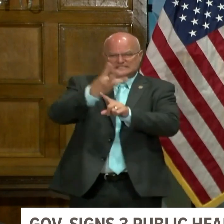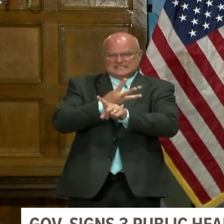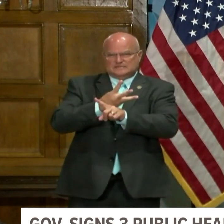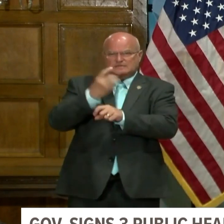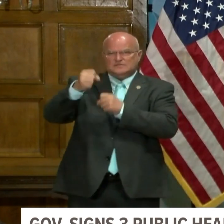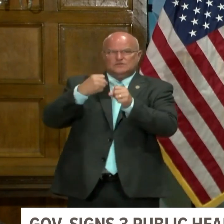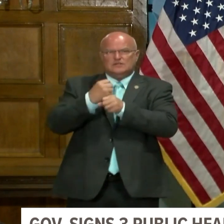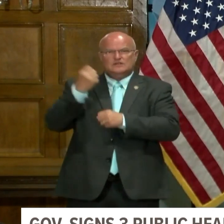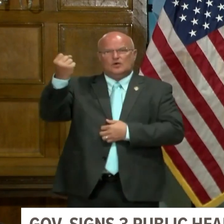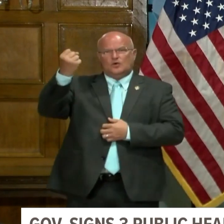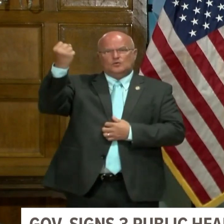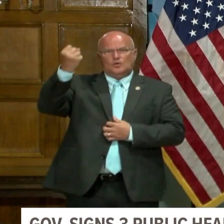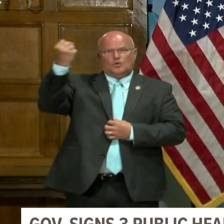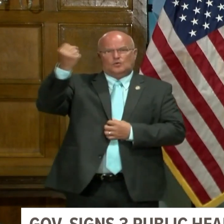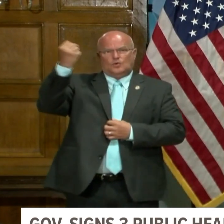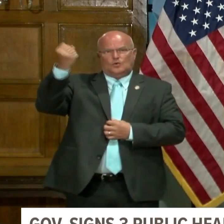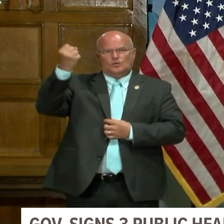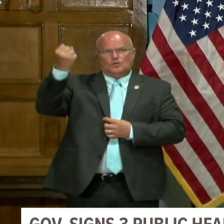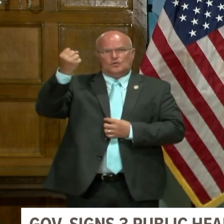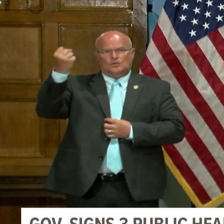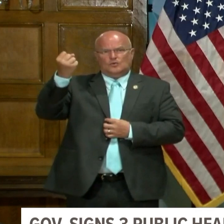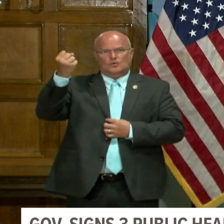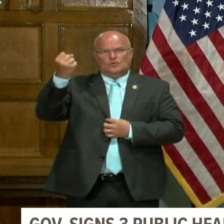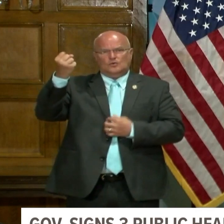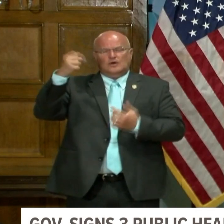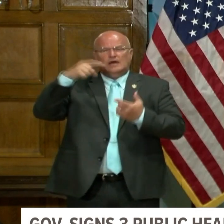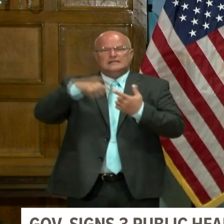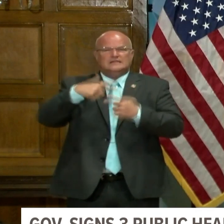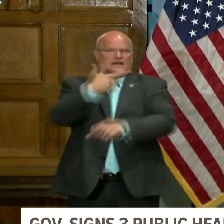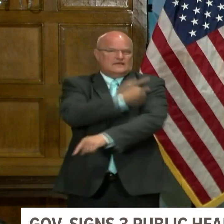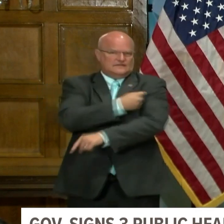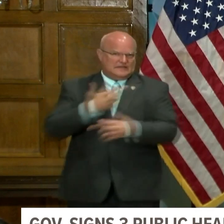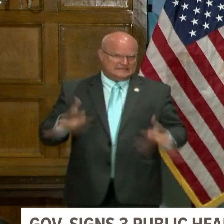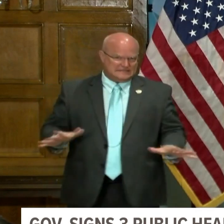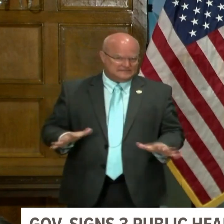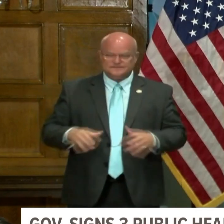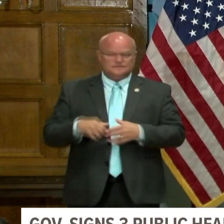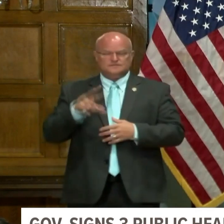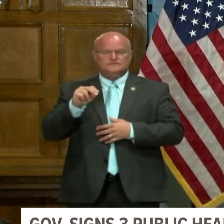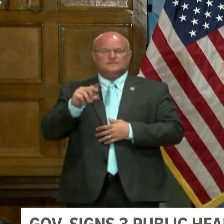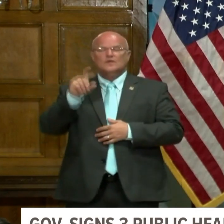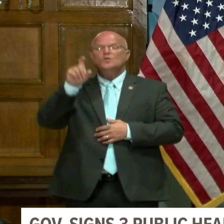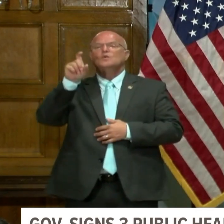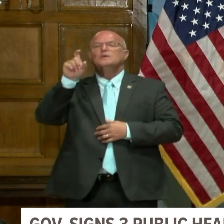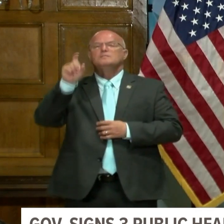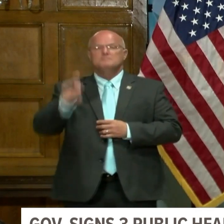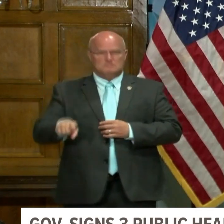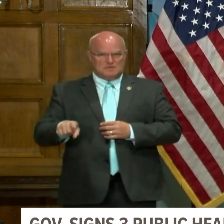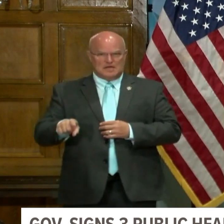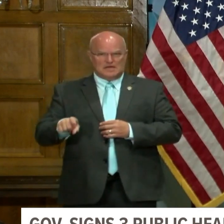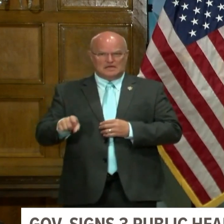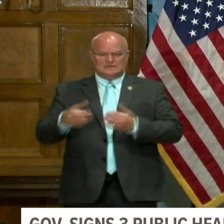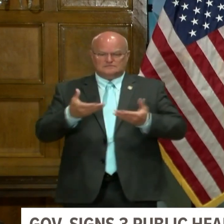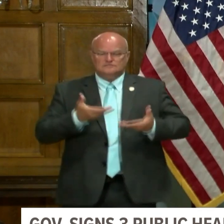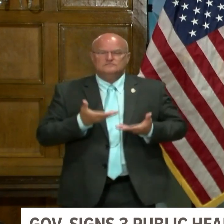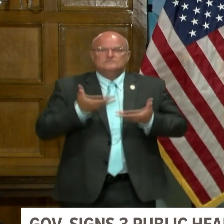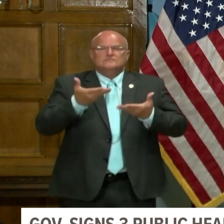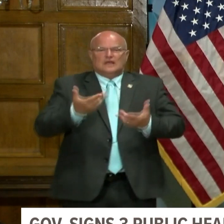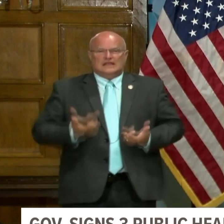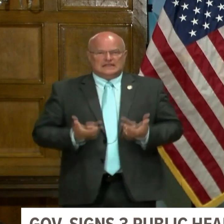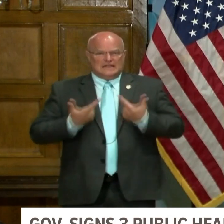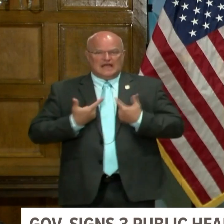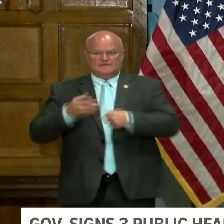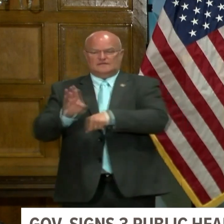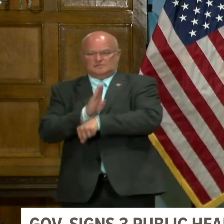to a year until there's a vaccination. We have to be able to carry on life